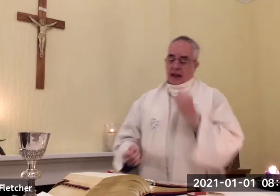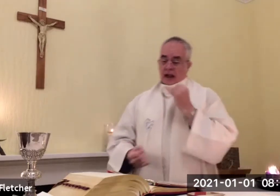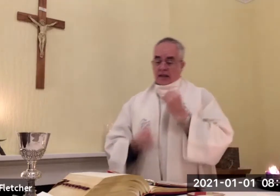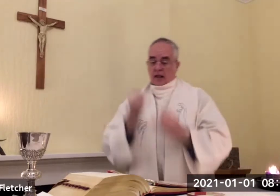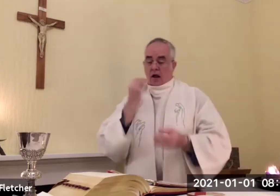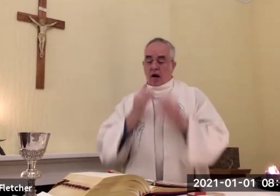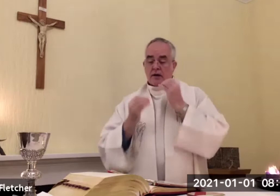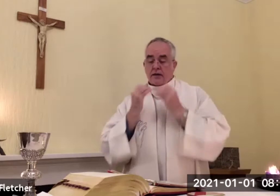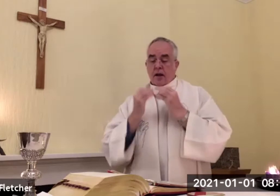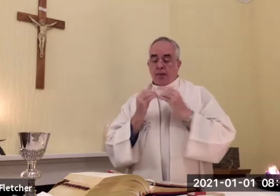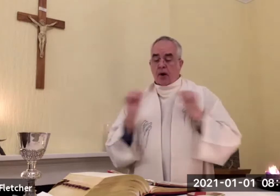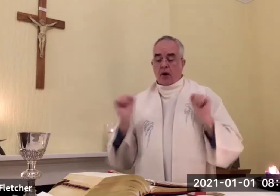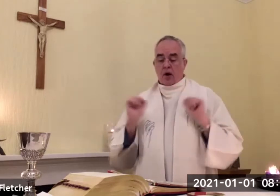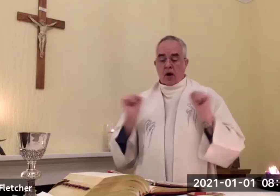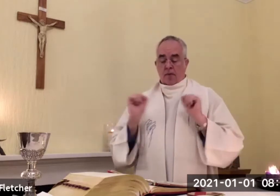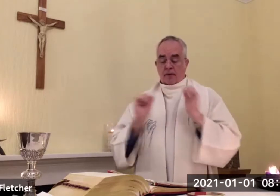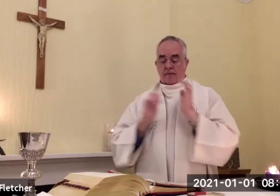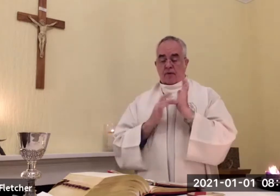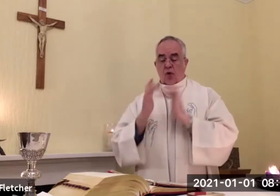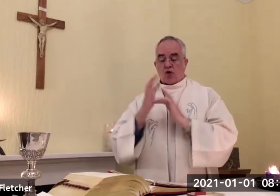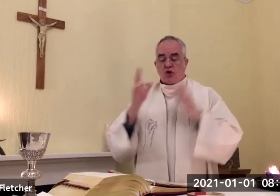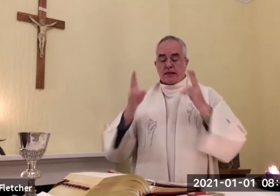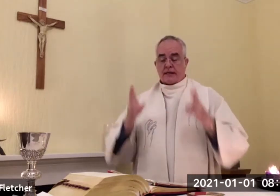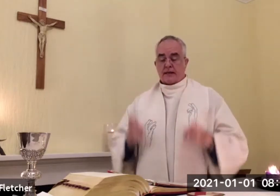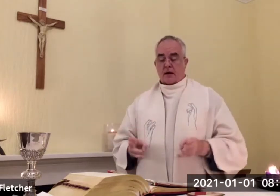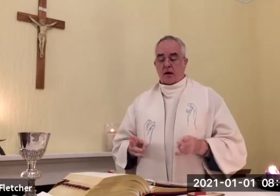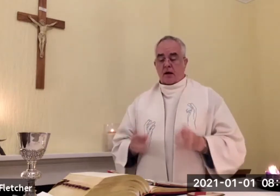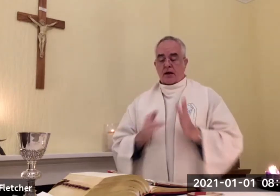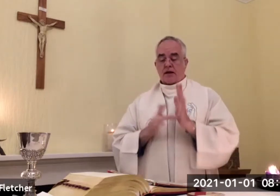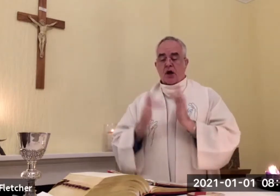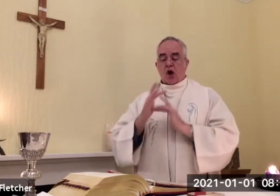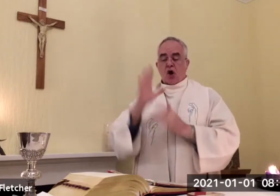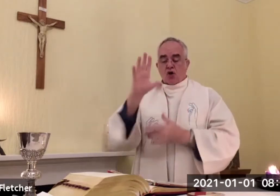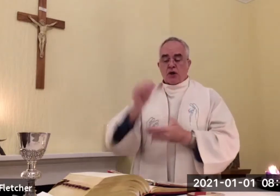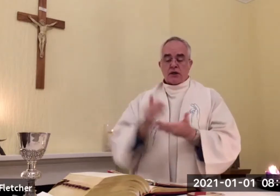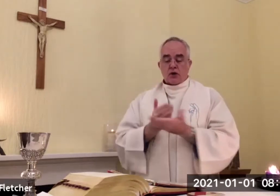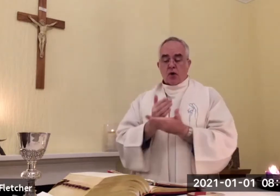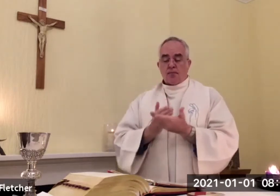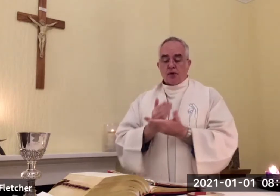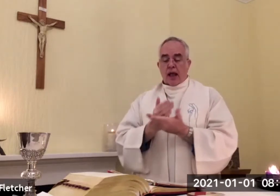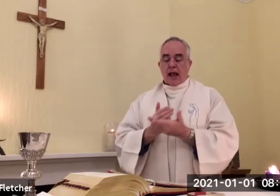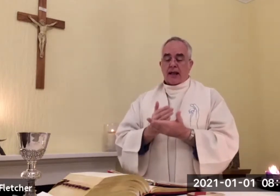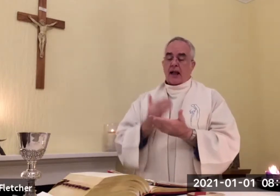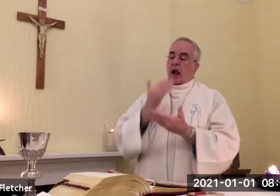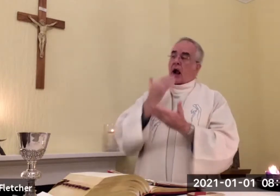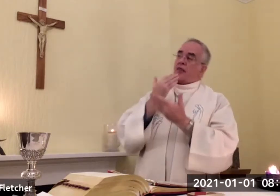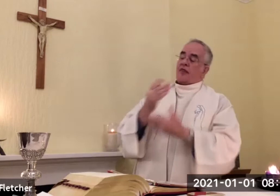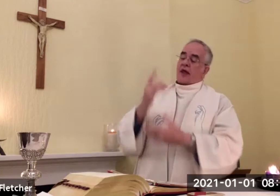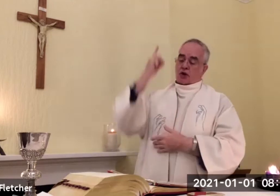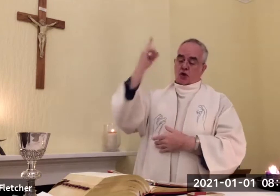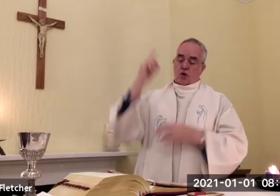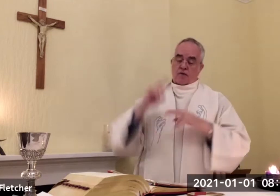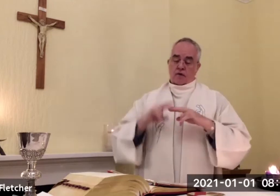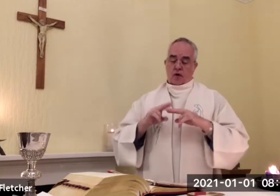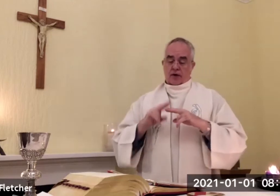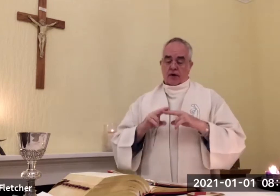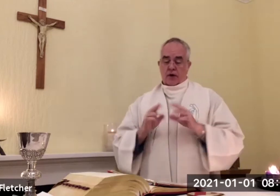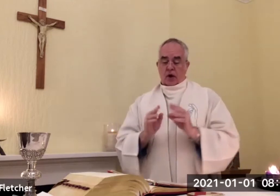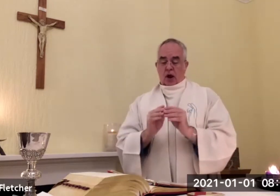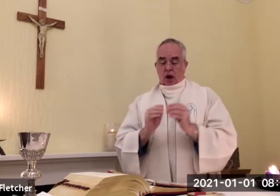The last supper before Jesus died, Jesus took bread and thanked you, Father.